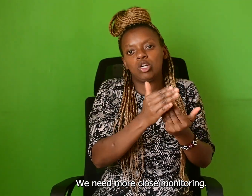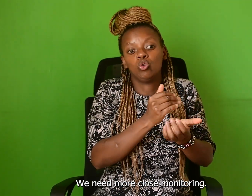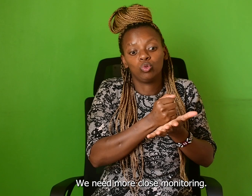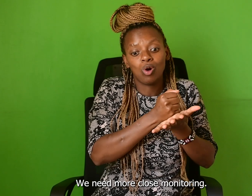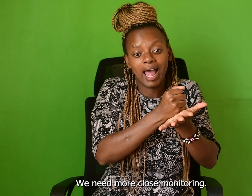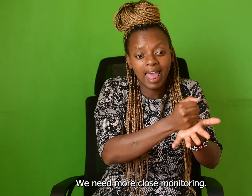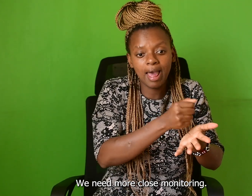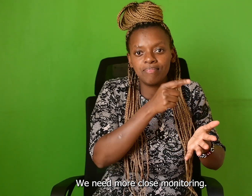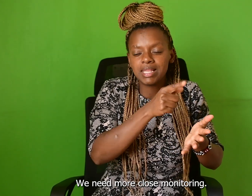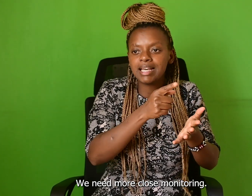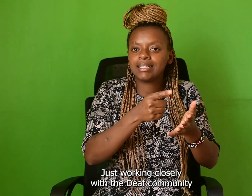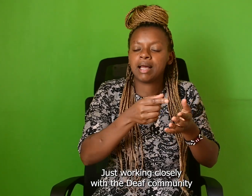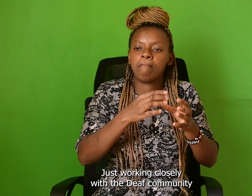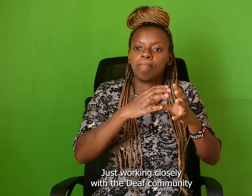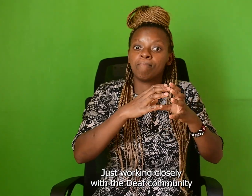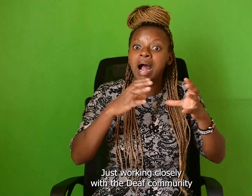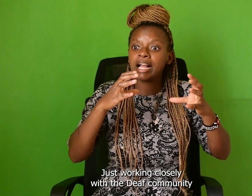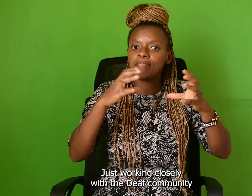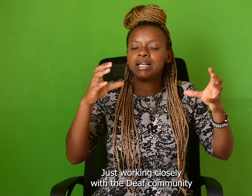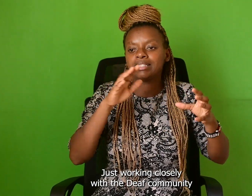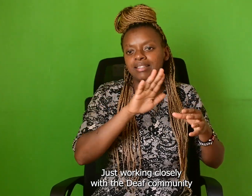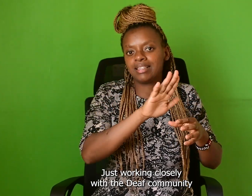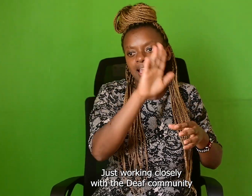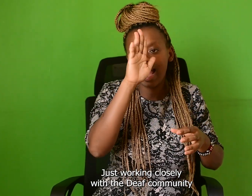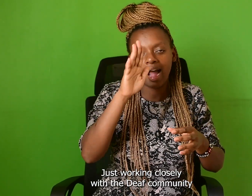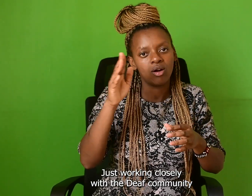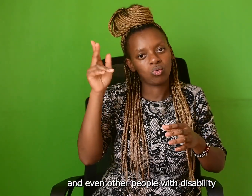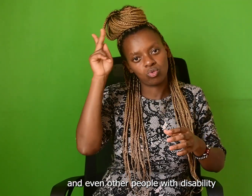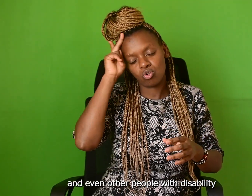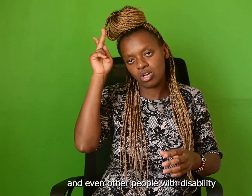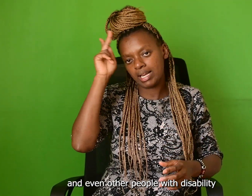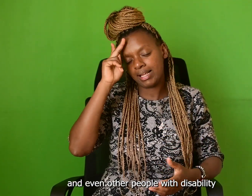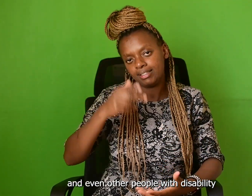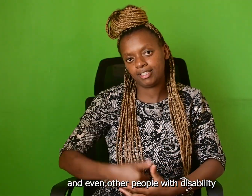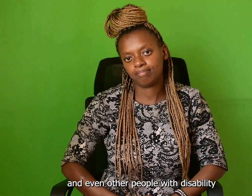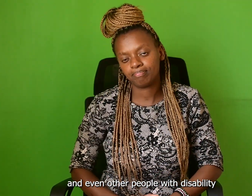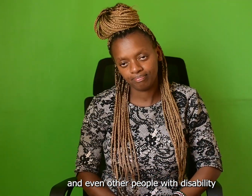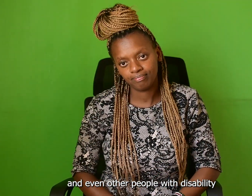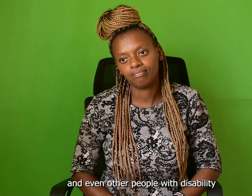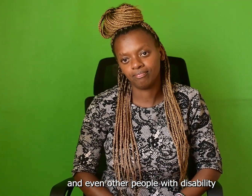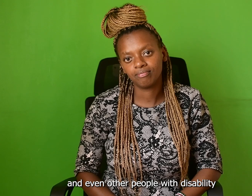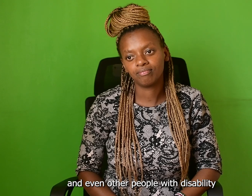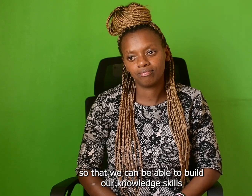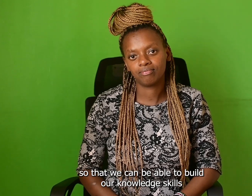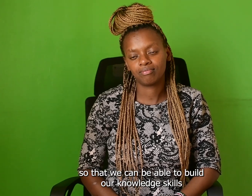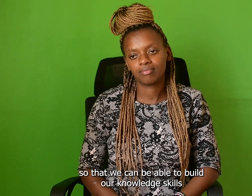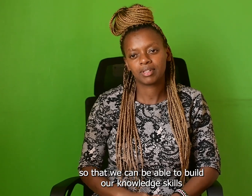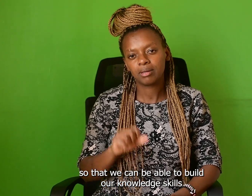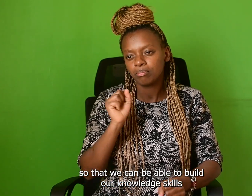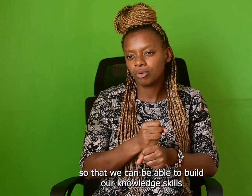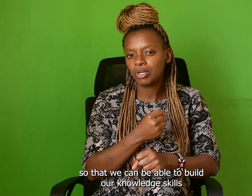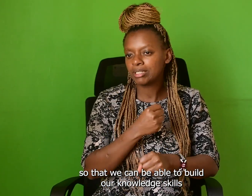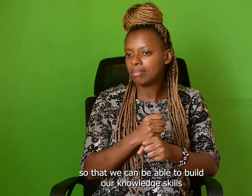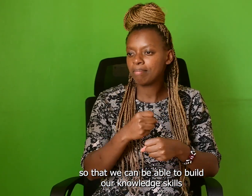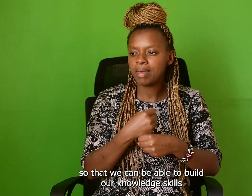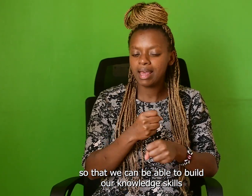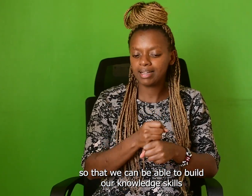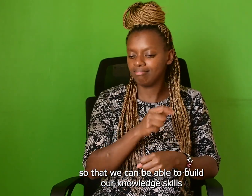close monitoring, just working closely with the deaf community and even other people with disability so that we can be able to build our knowledge,